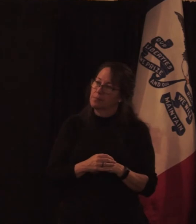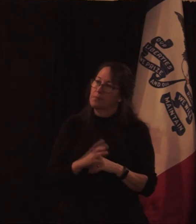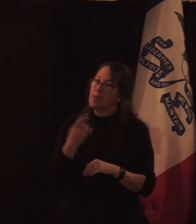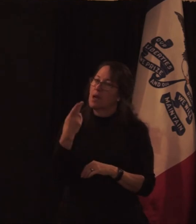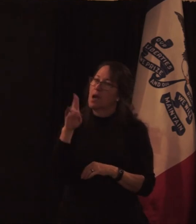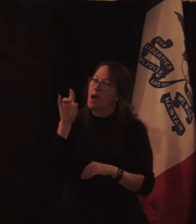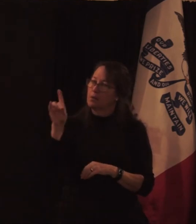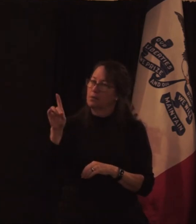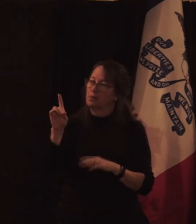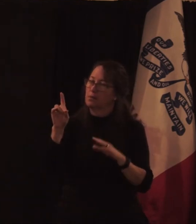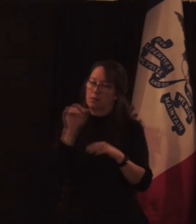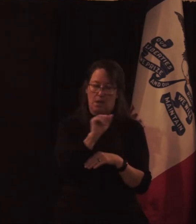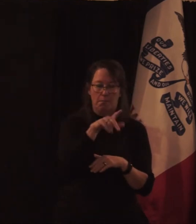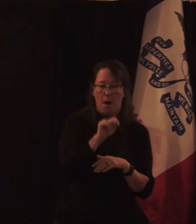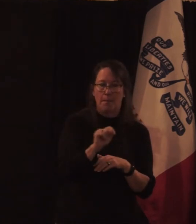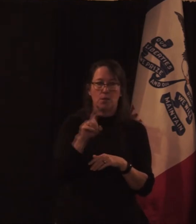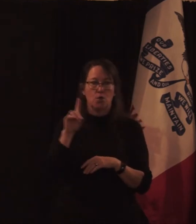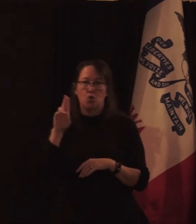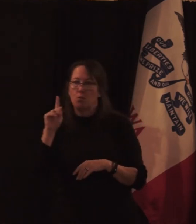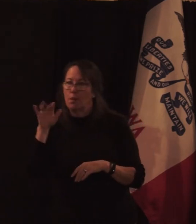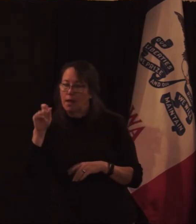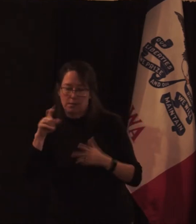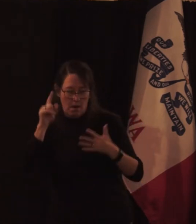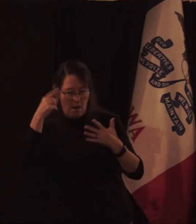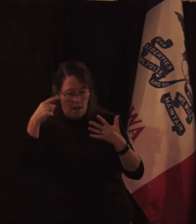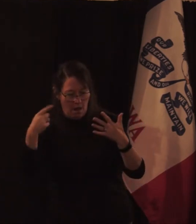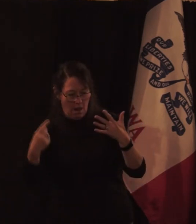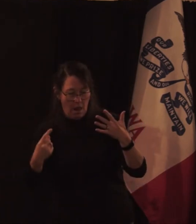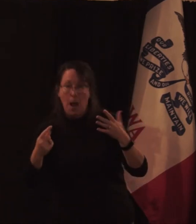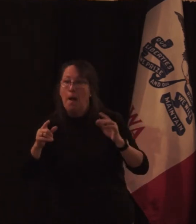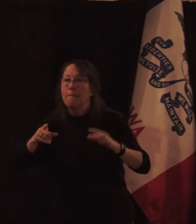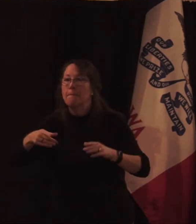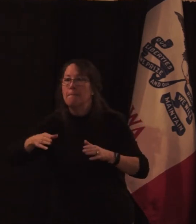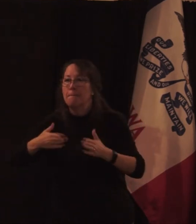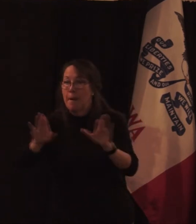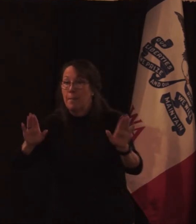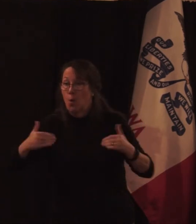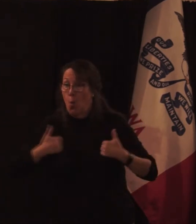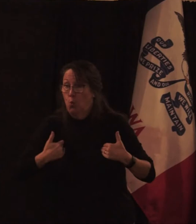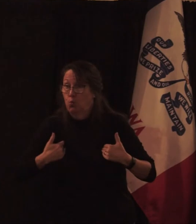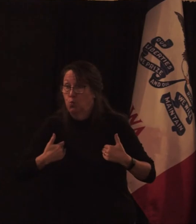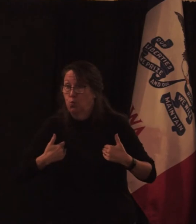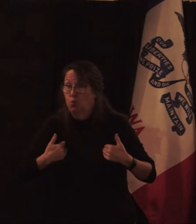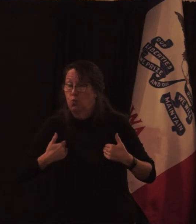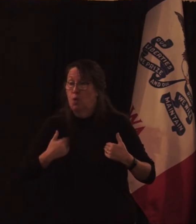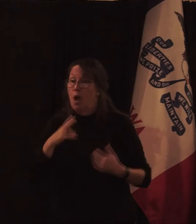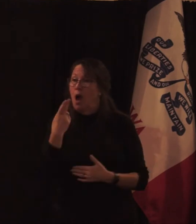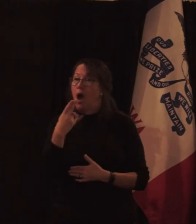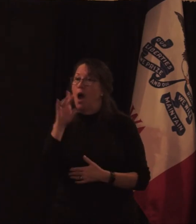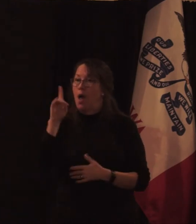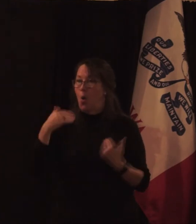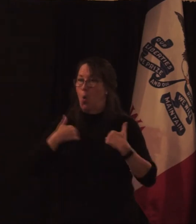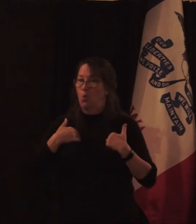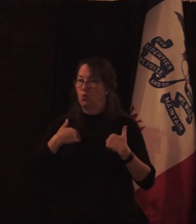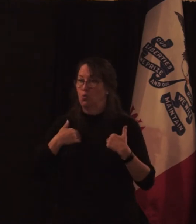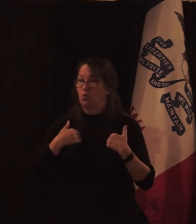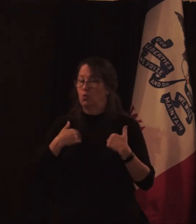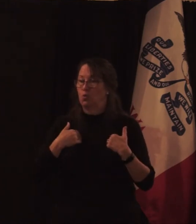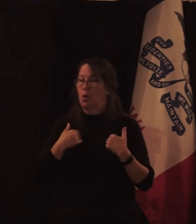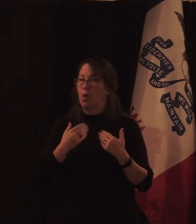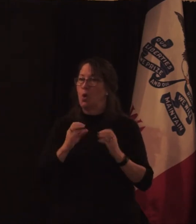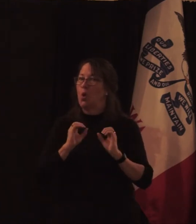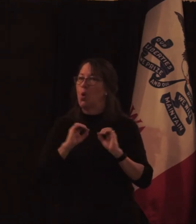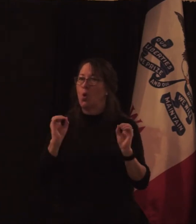HUD housing, apartments, duplexes, townhouses, owned, publicly owned by HUD.